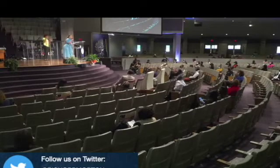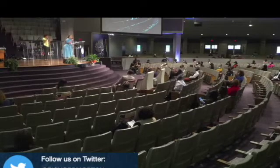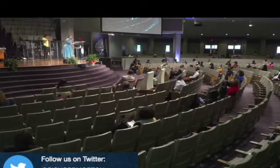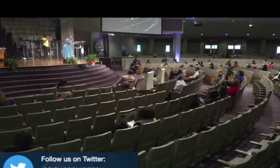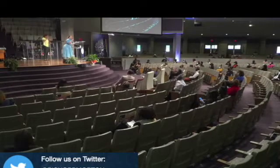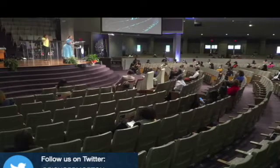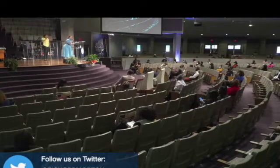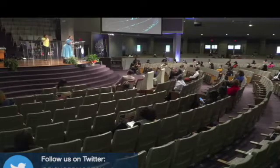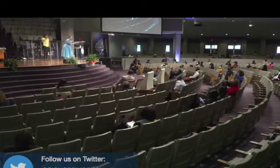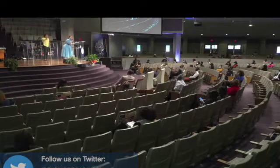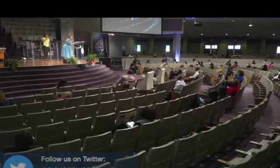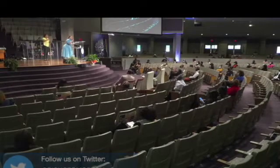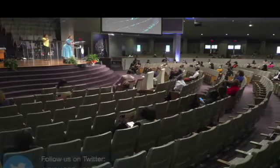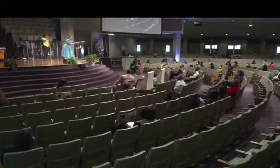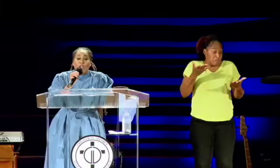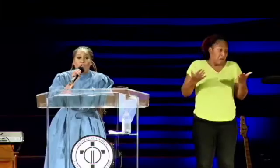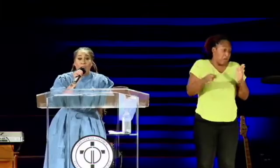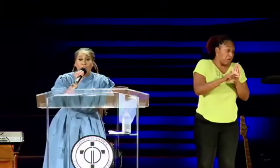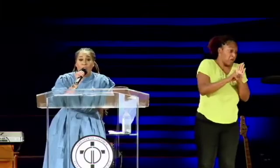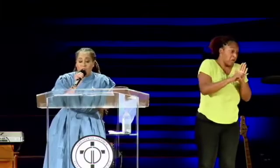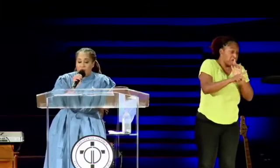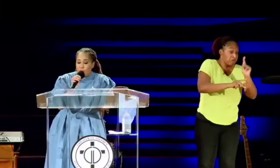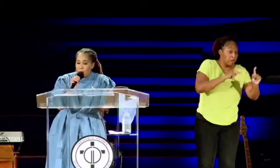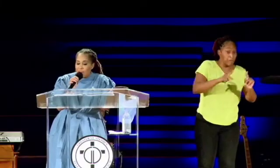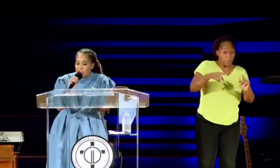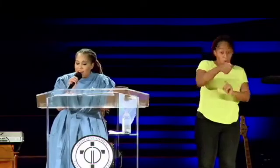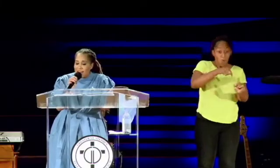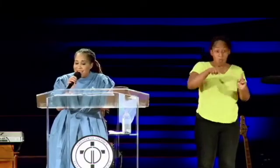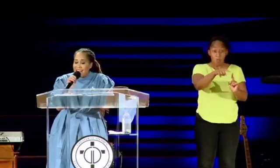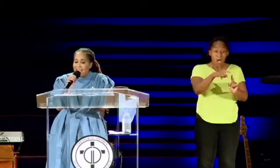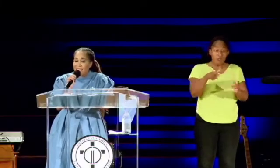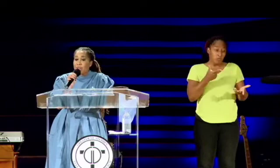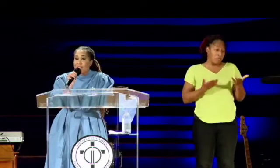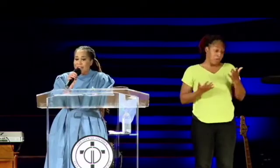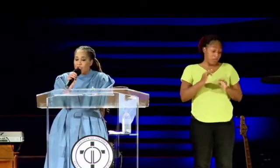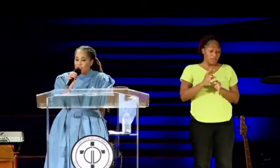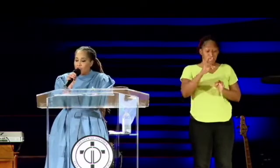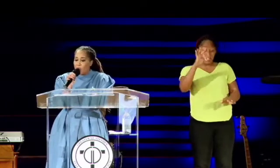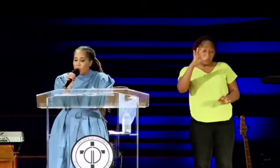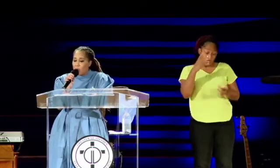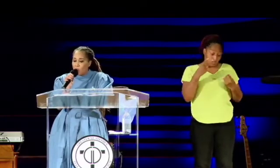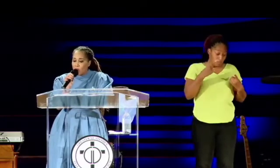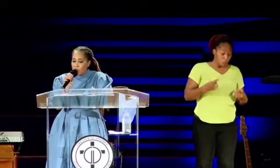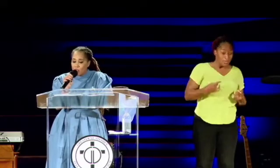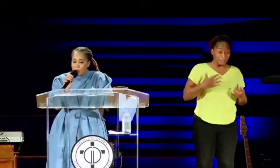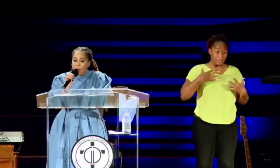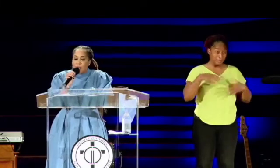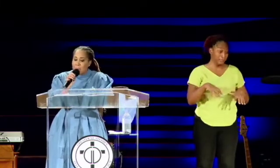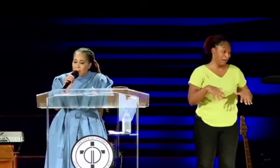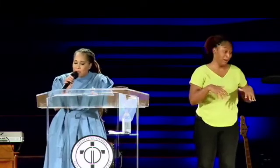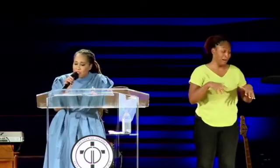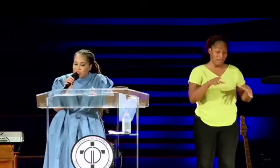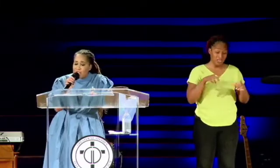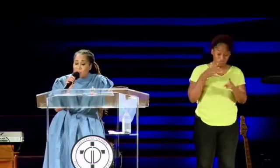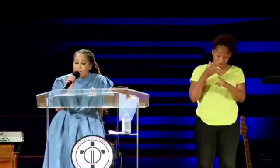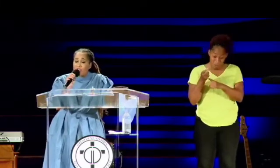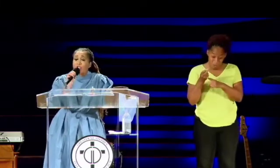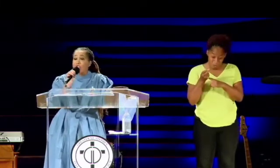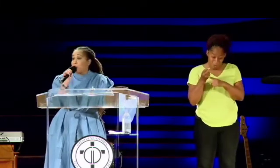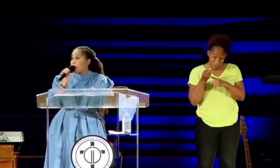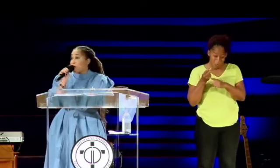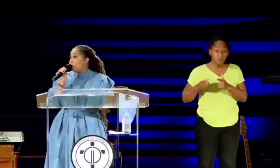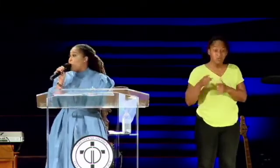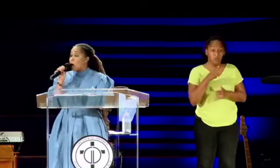negative folk around you. Maybe it's the spirits of depression and anxiety that have a stronghold on you. Maybe it's that